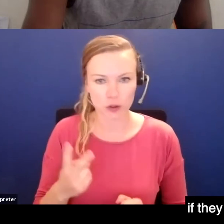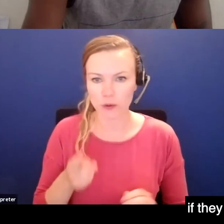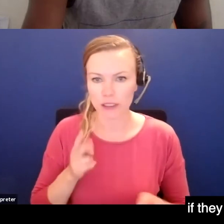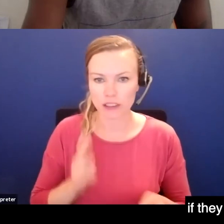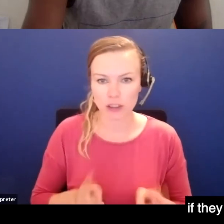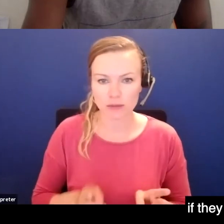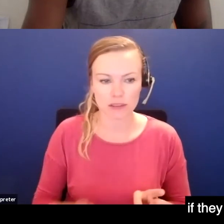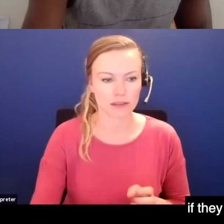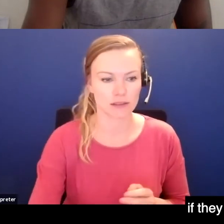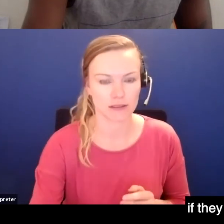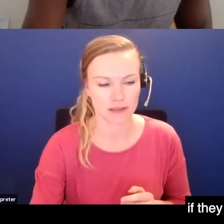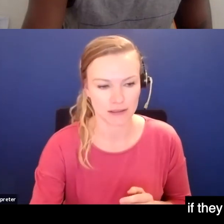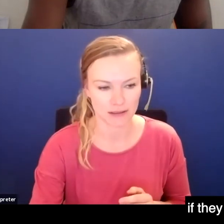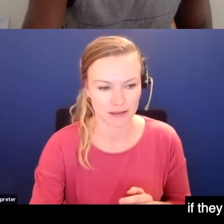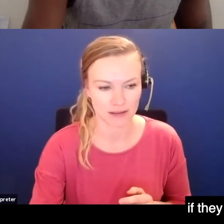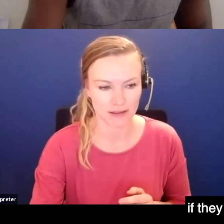switch over.